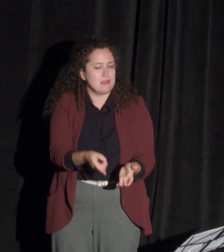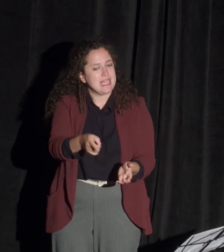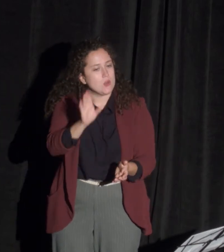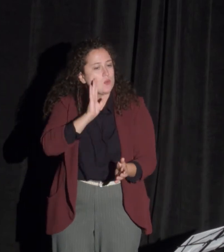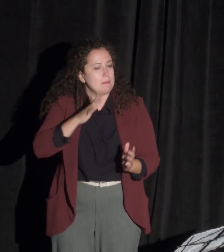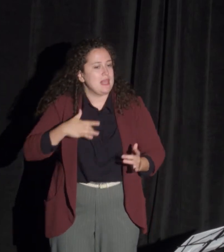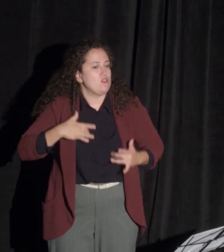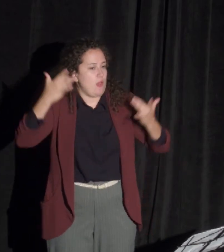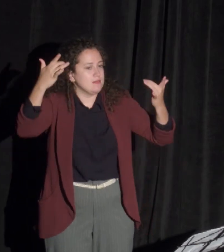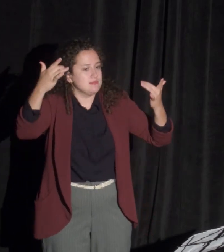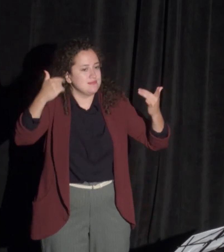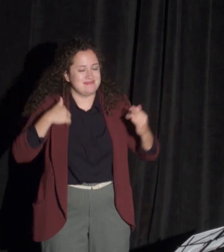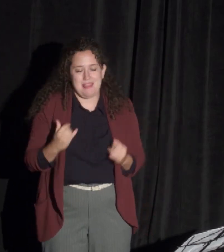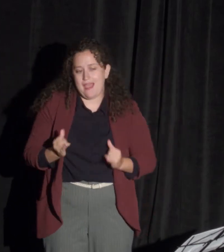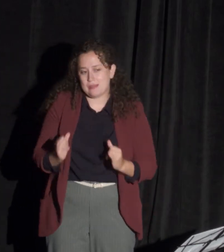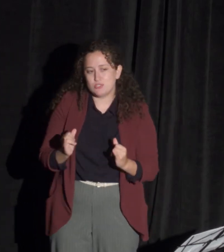Thank you very much.